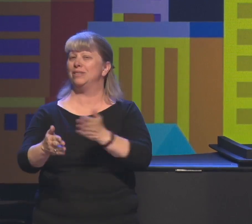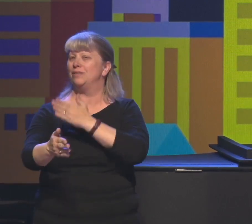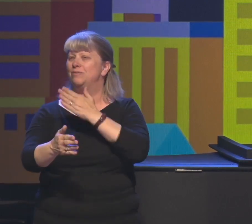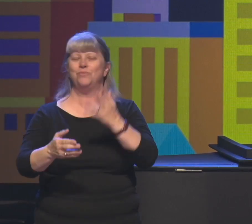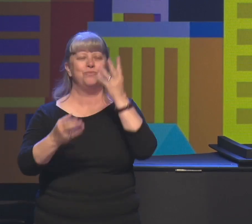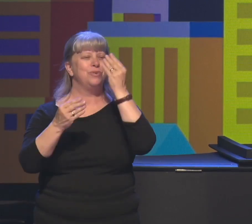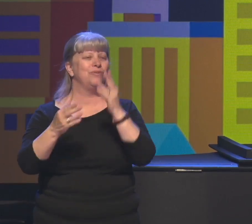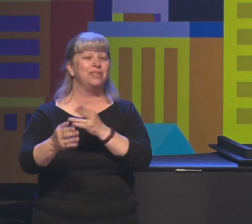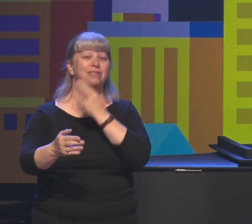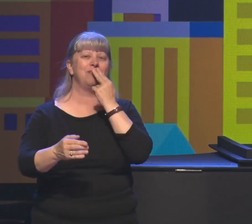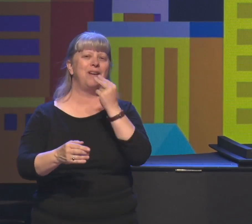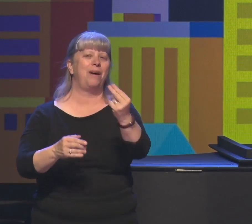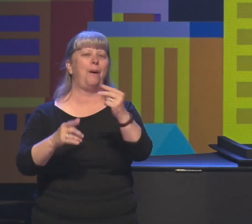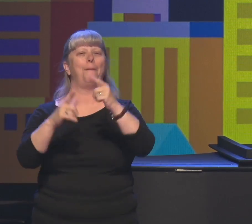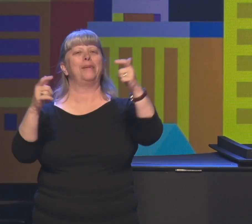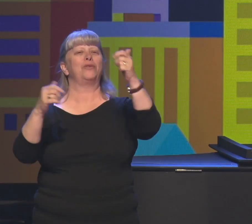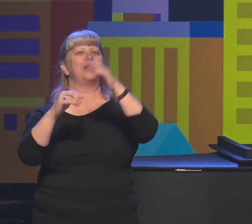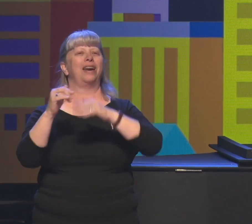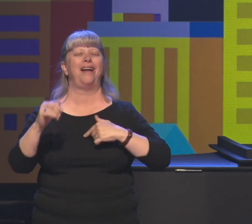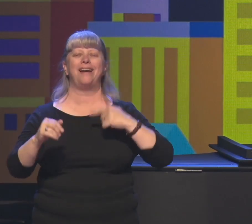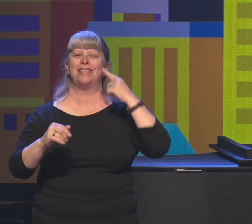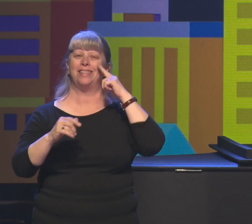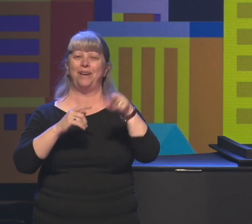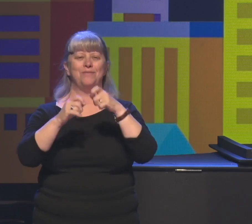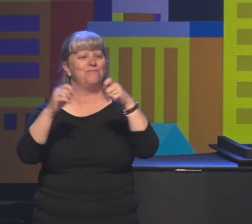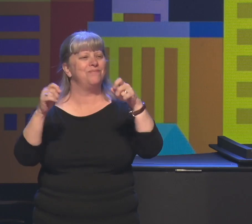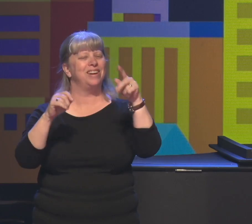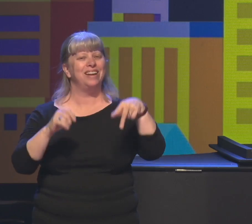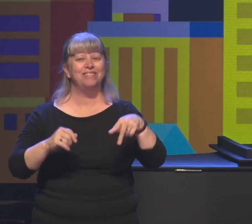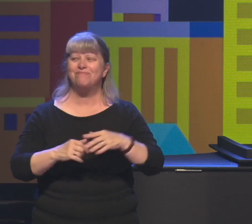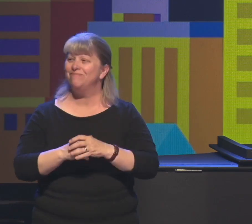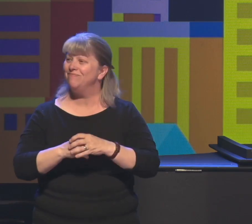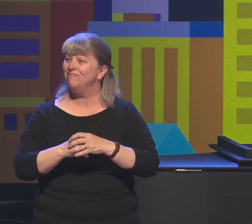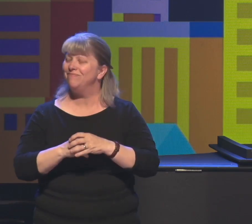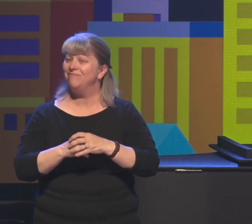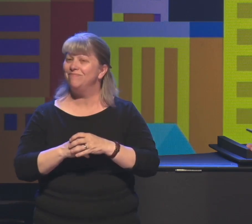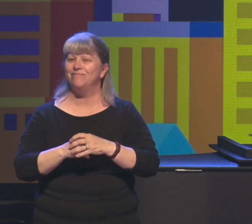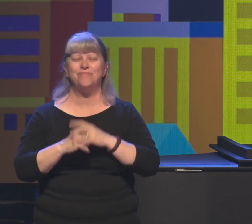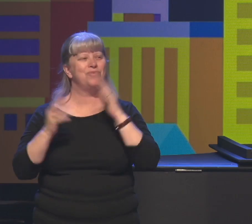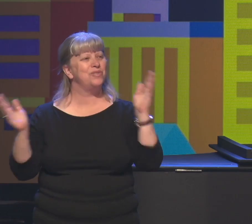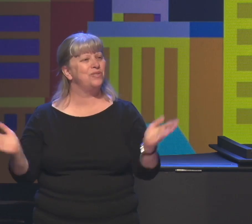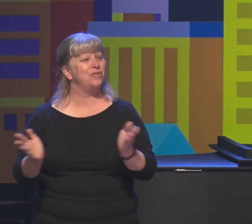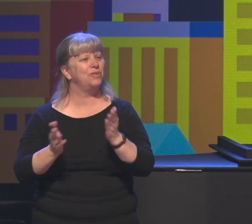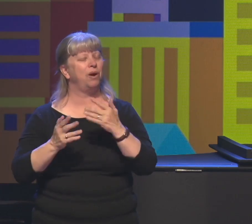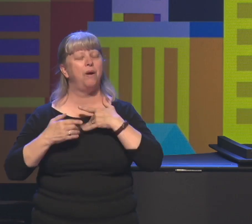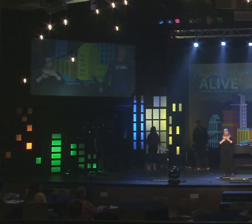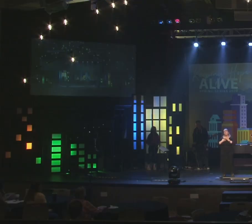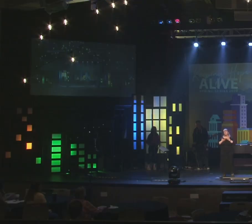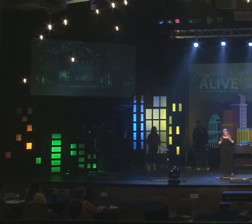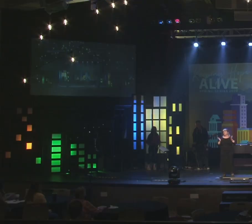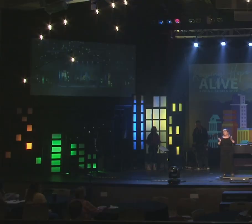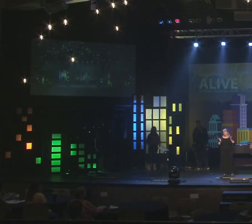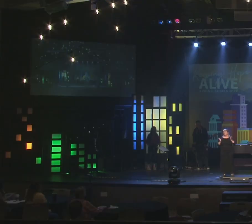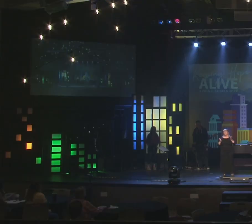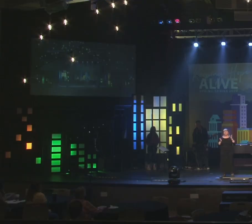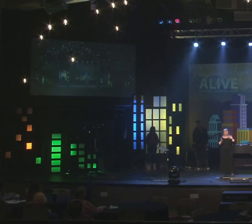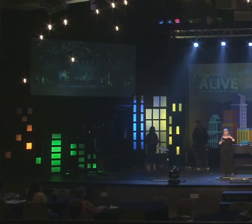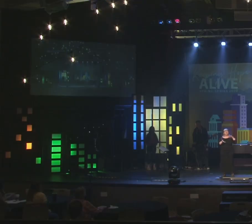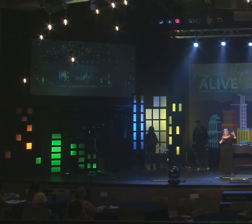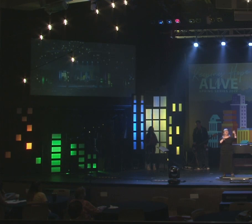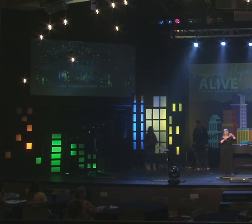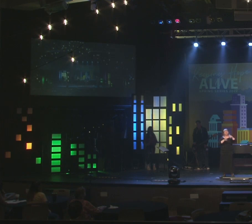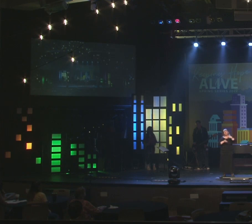song, Bigger Than I Thought, as we wrap up. And I just would encourage you to open your heart up to this disruptive Spirit of